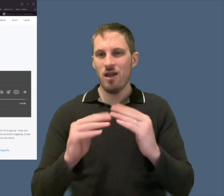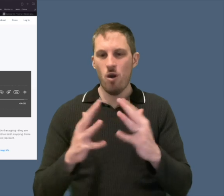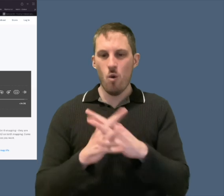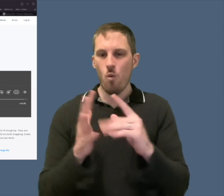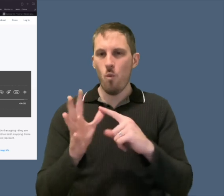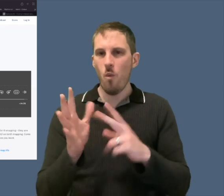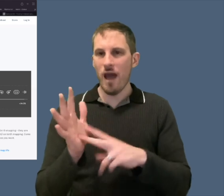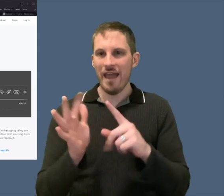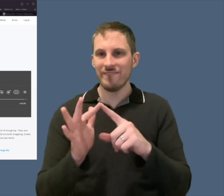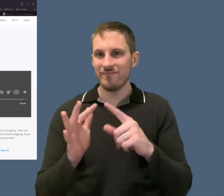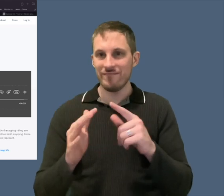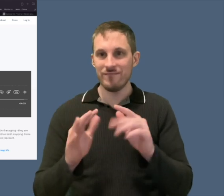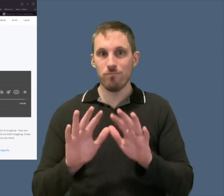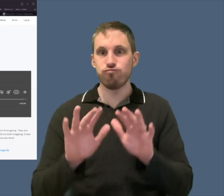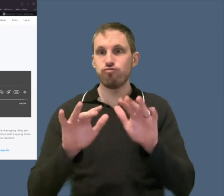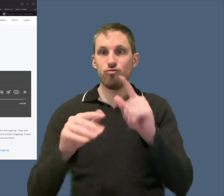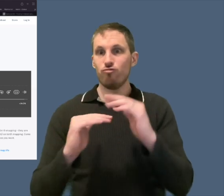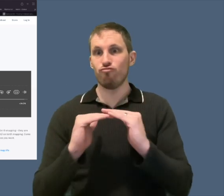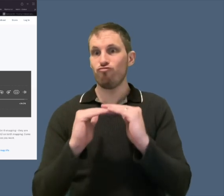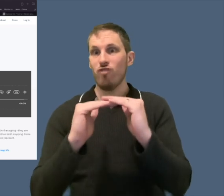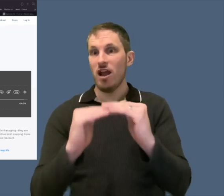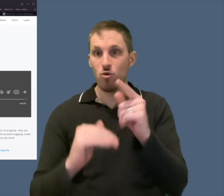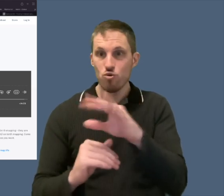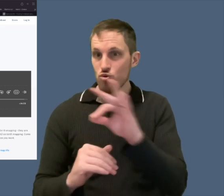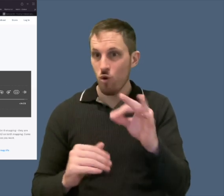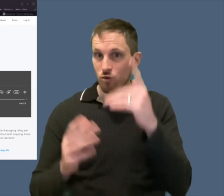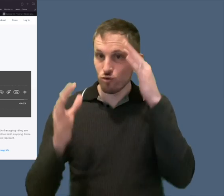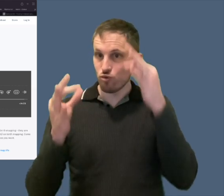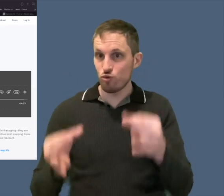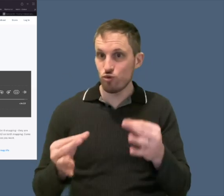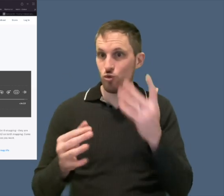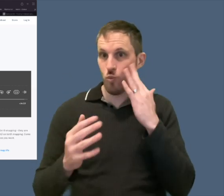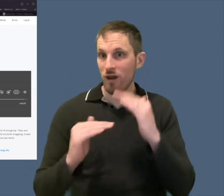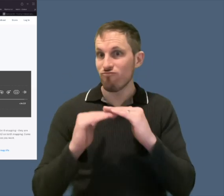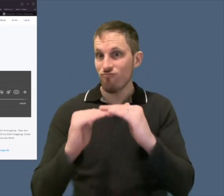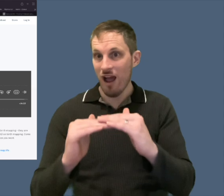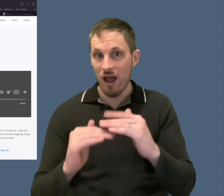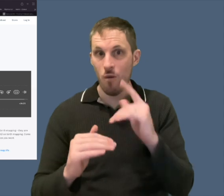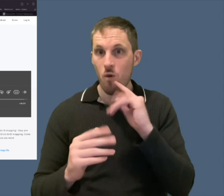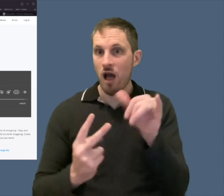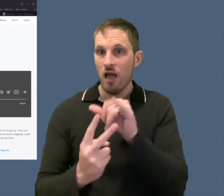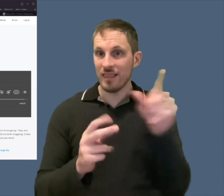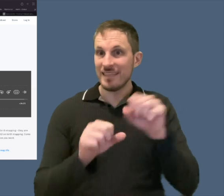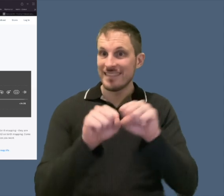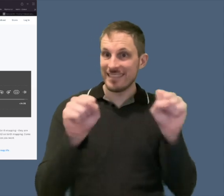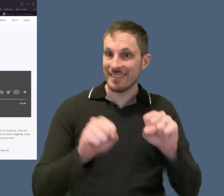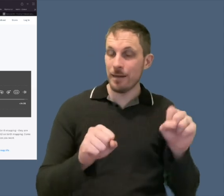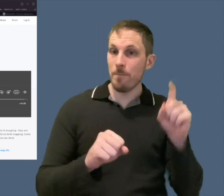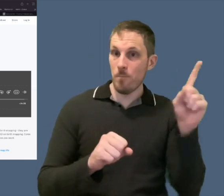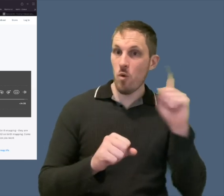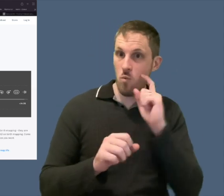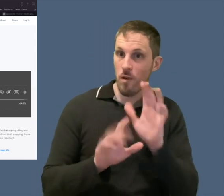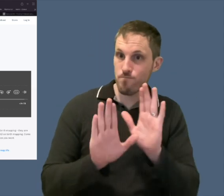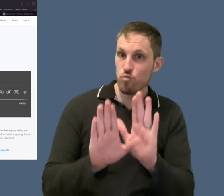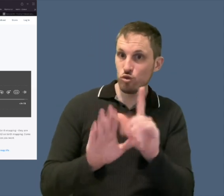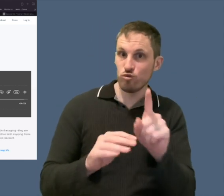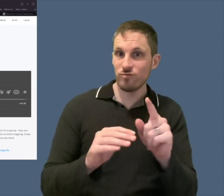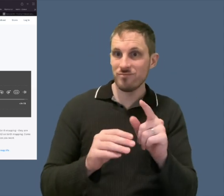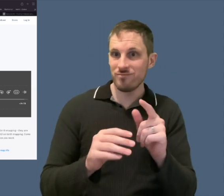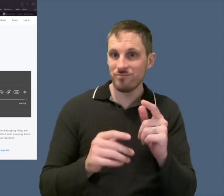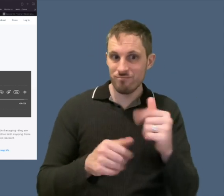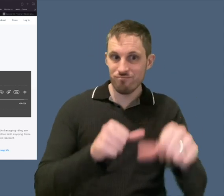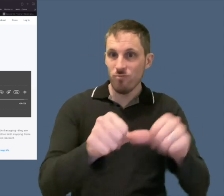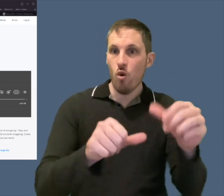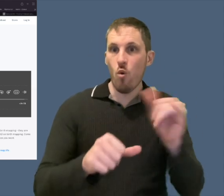you don't get to choose when you ride it. Either the system will and it'll push you in, or your baby will choose. And we